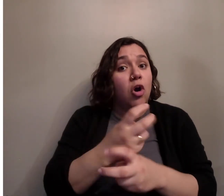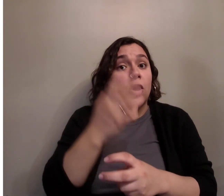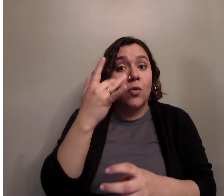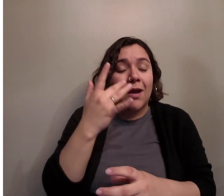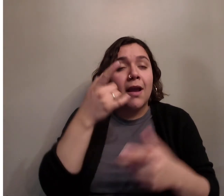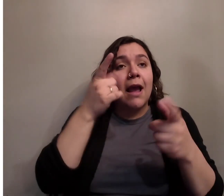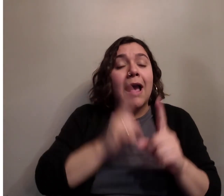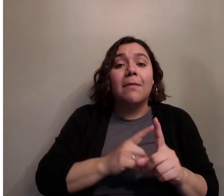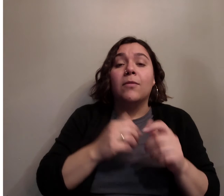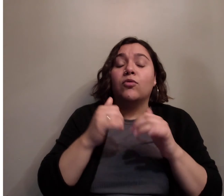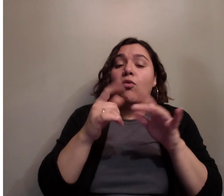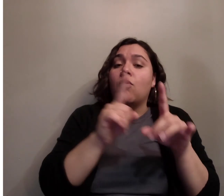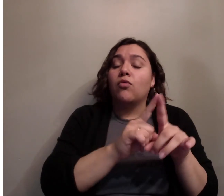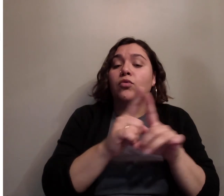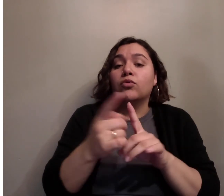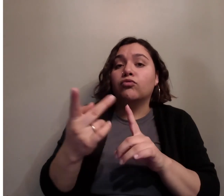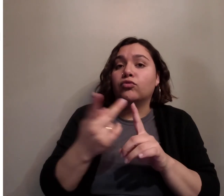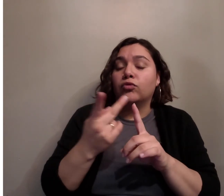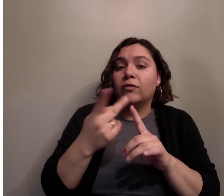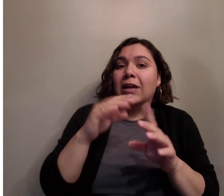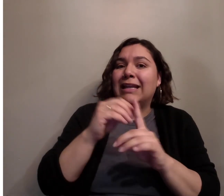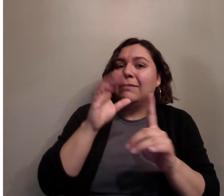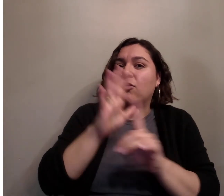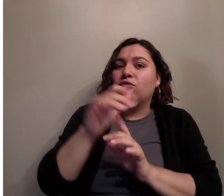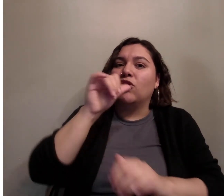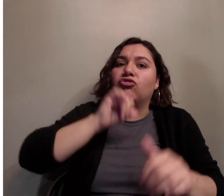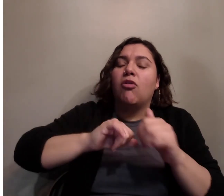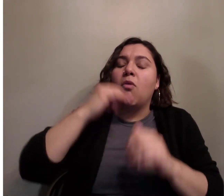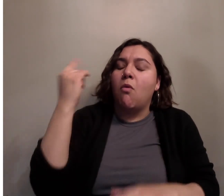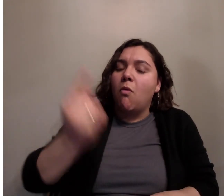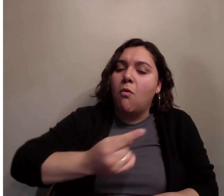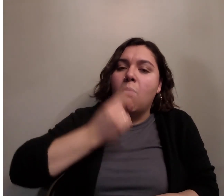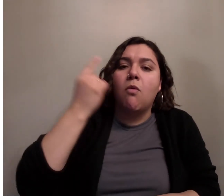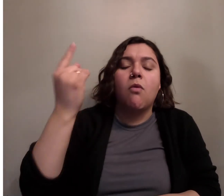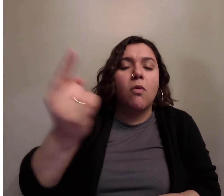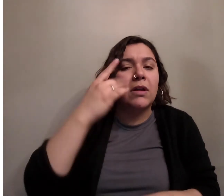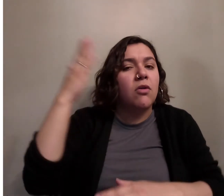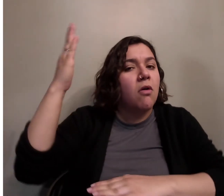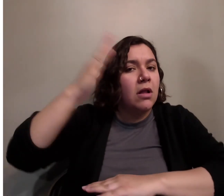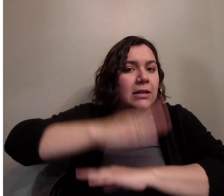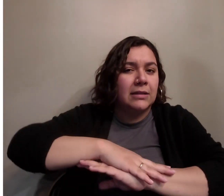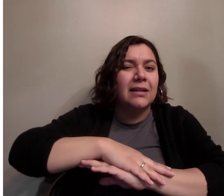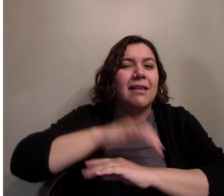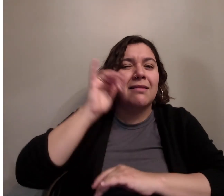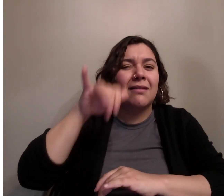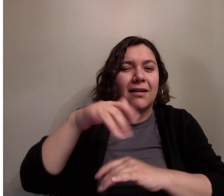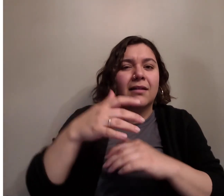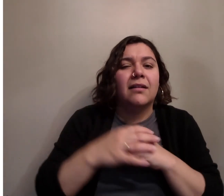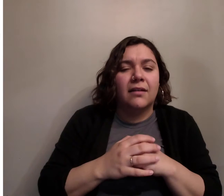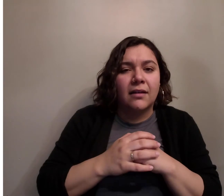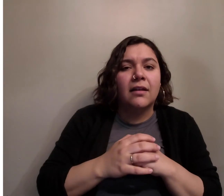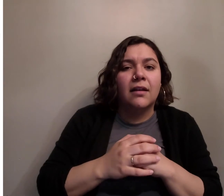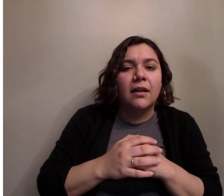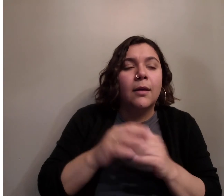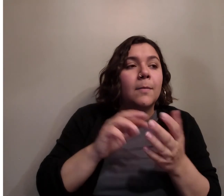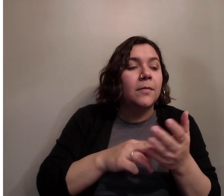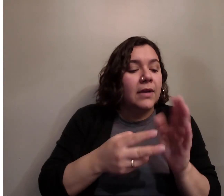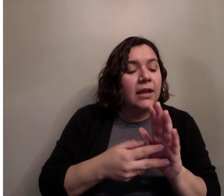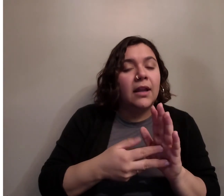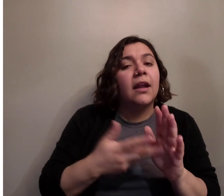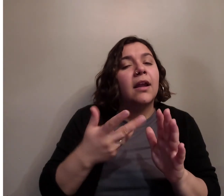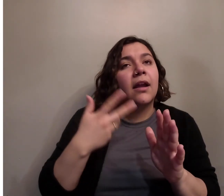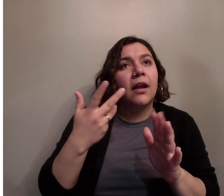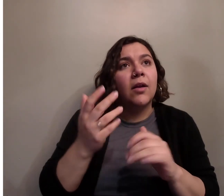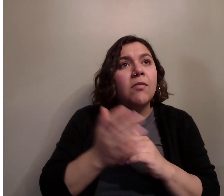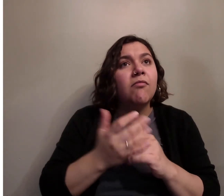very, very hard to guard each other's solitude when you're also exposed to each other nonstop all day. So